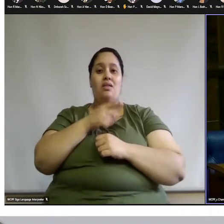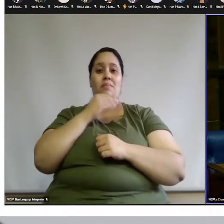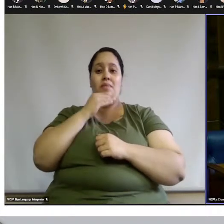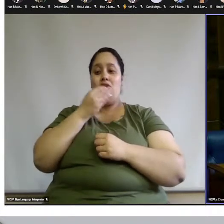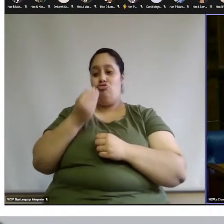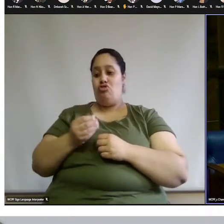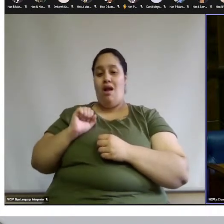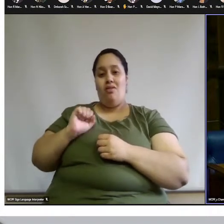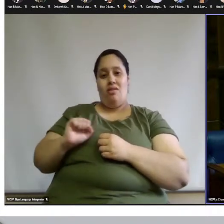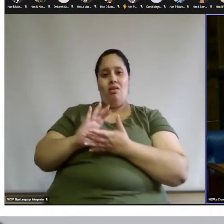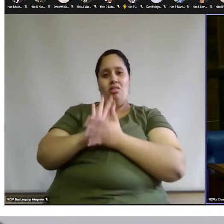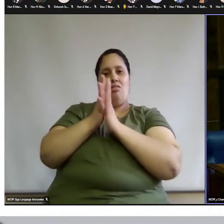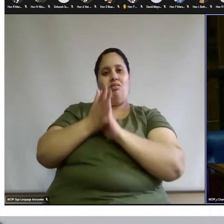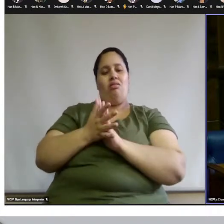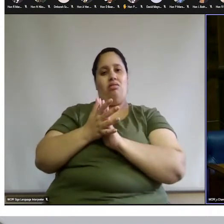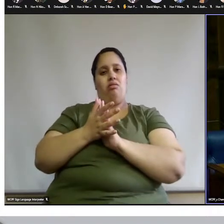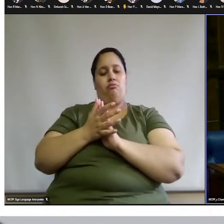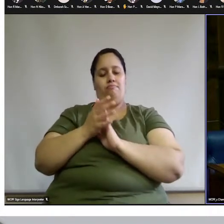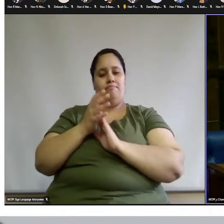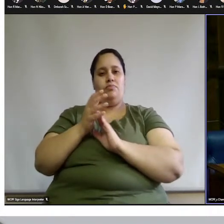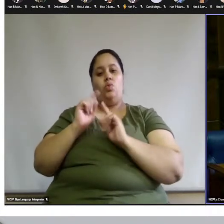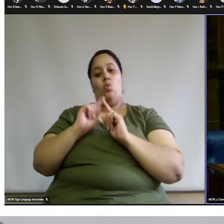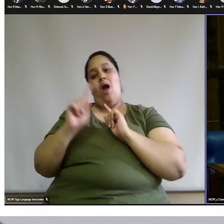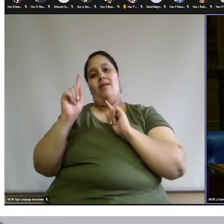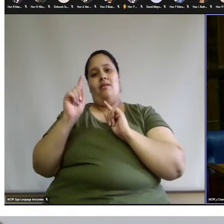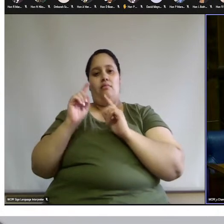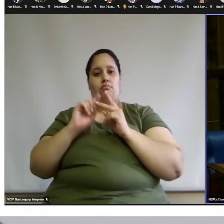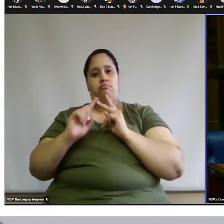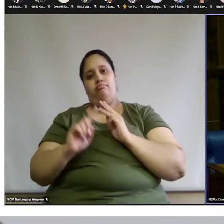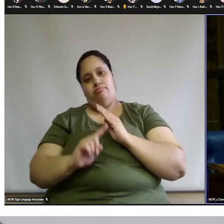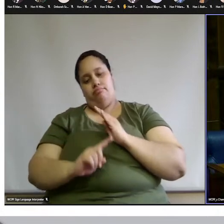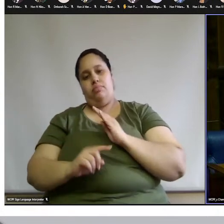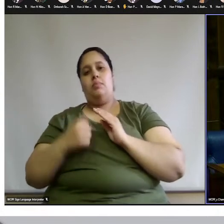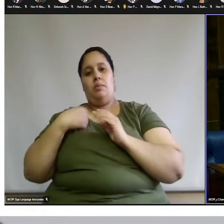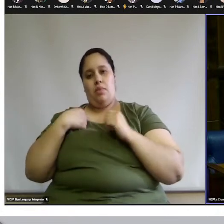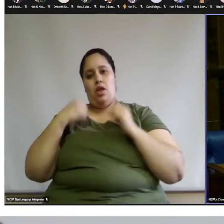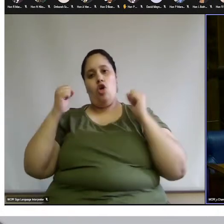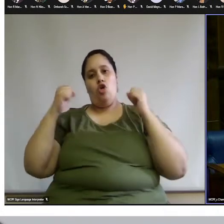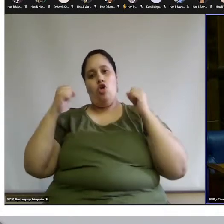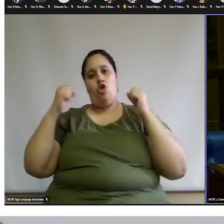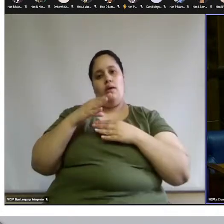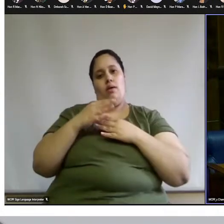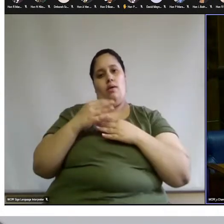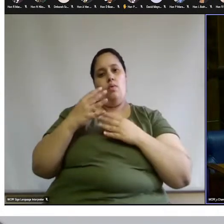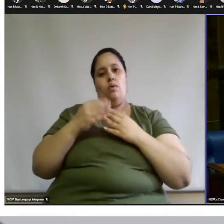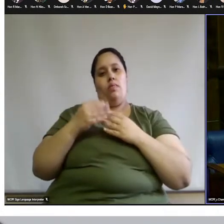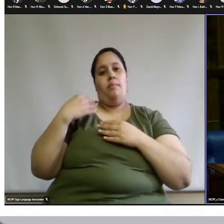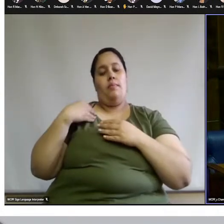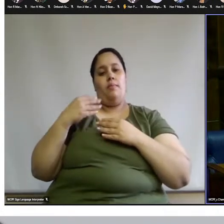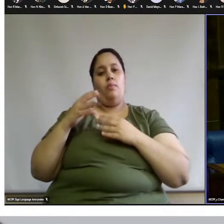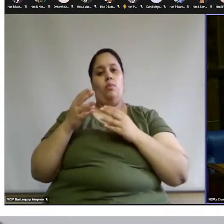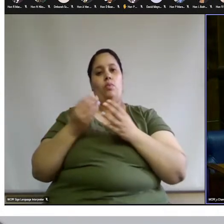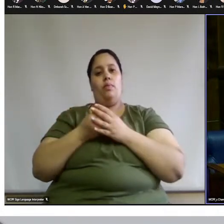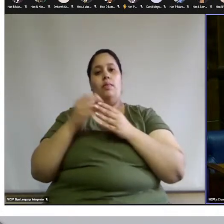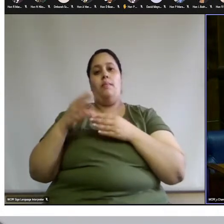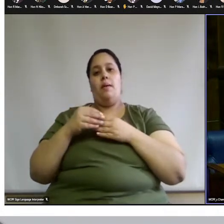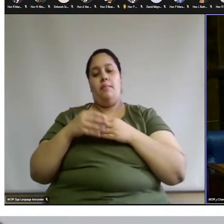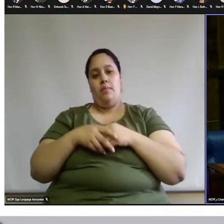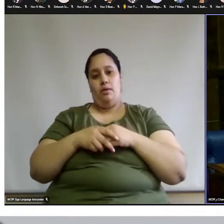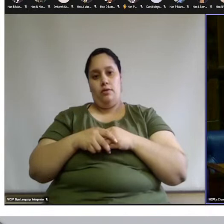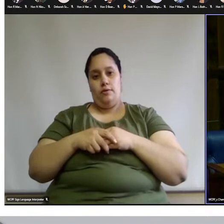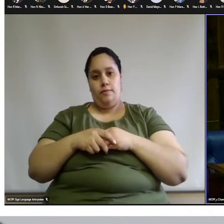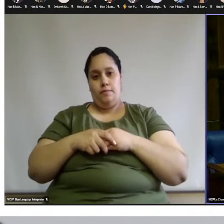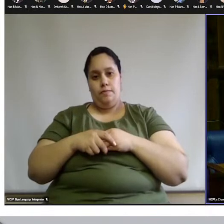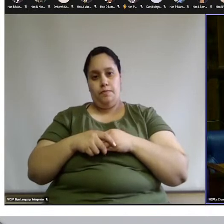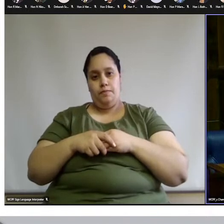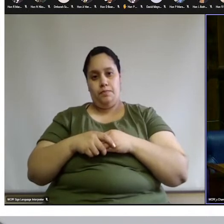child. That is just one. I mean, there are a whole lot of them. Absolutely, and I agree with the Honourable Member. Then with regard to his question on whether I've